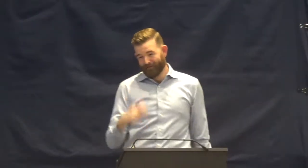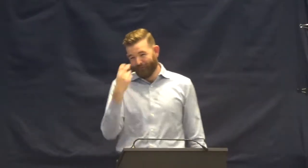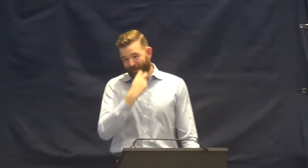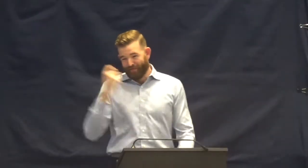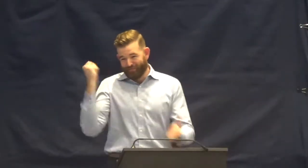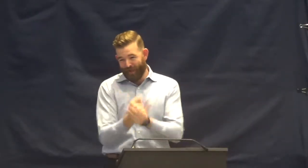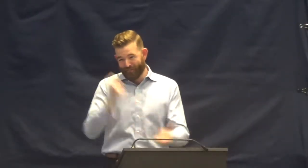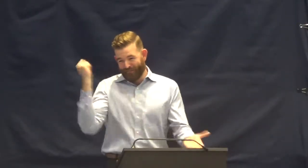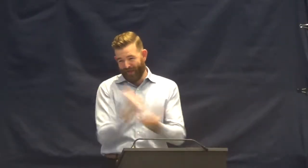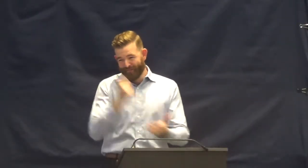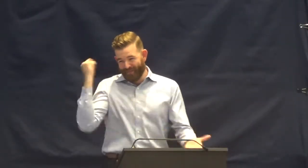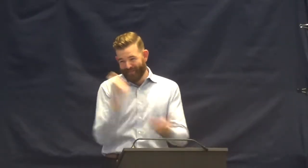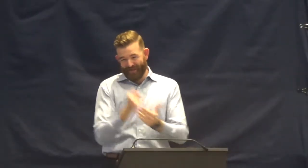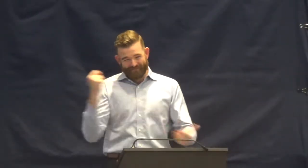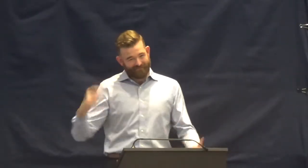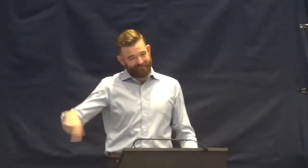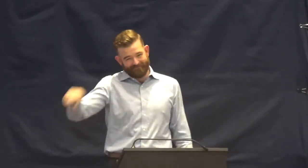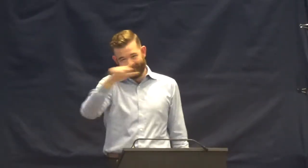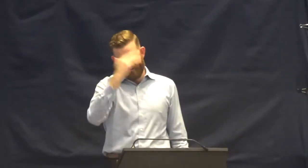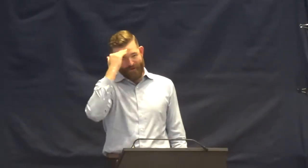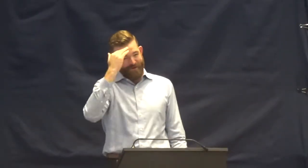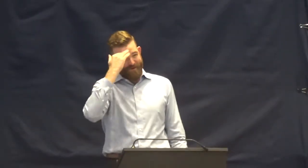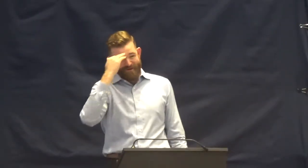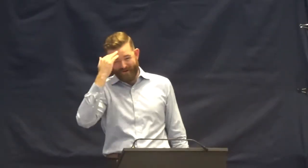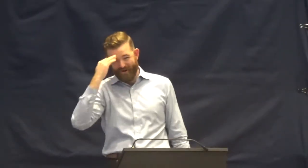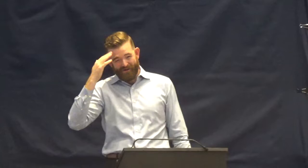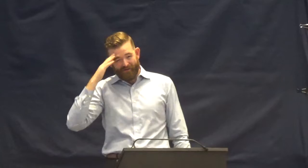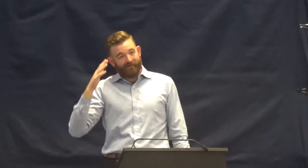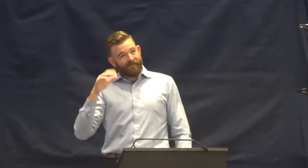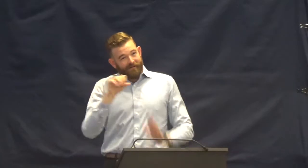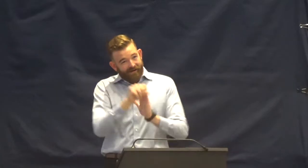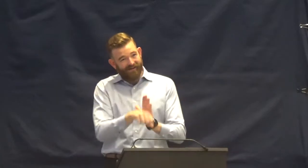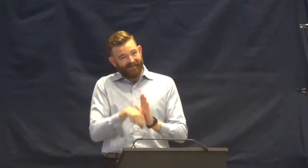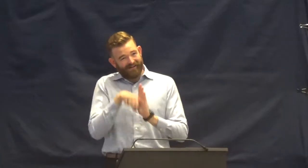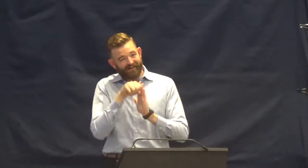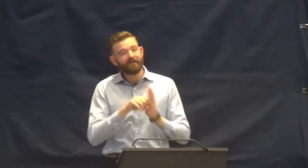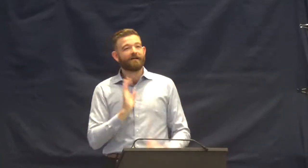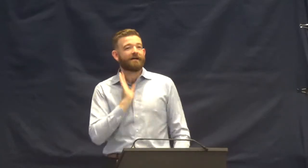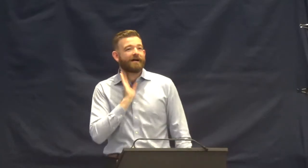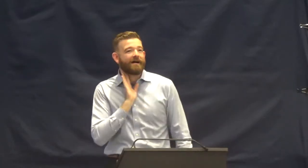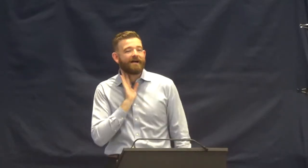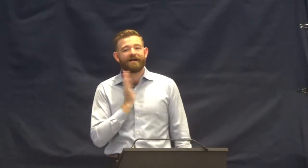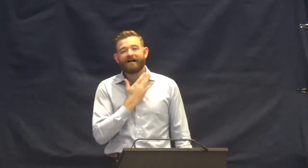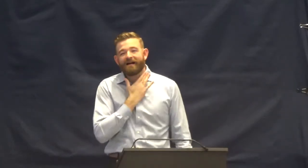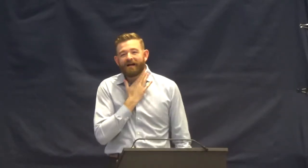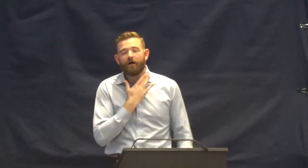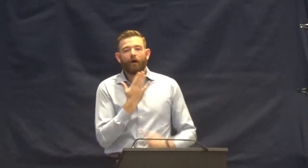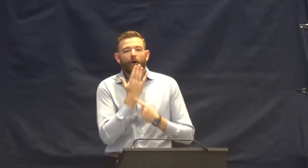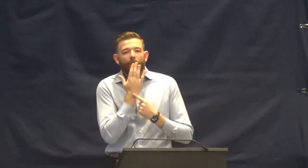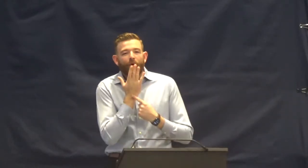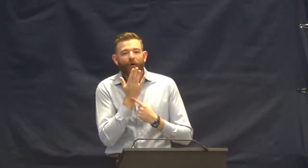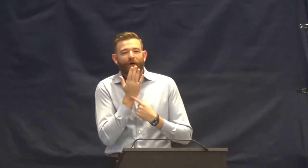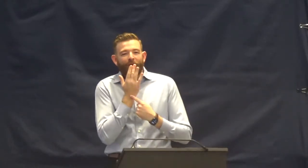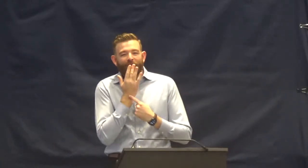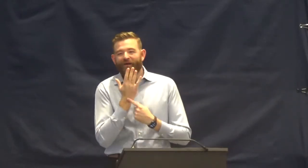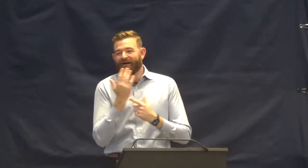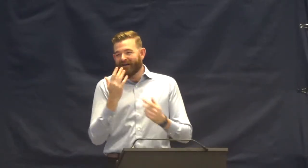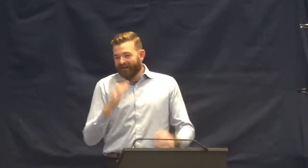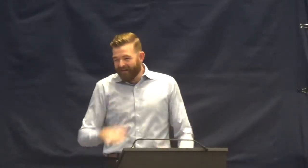talk fluently. It takes lots and lots of speech therapy and drill and